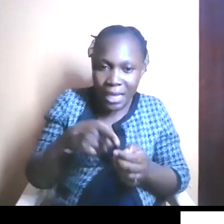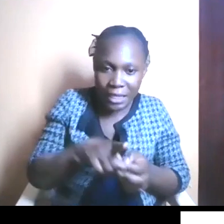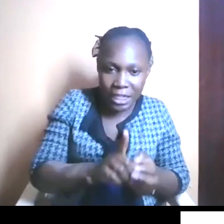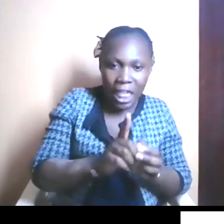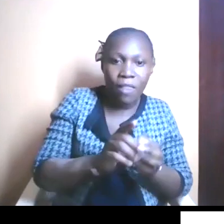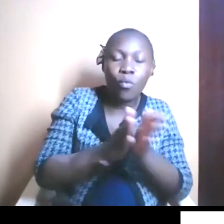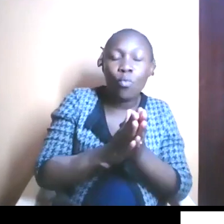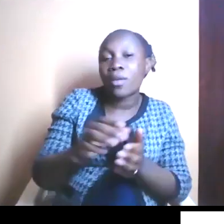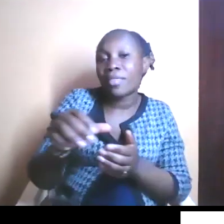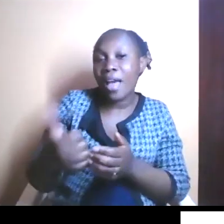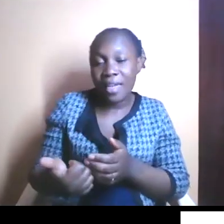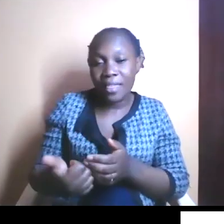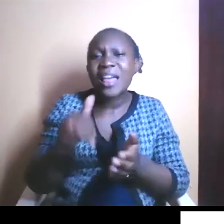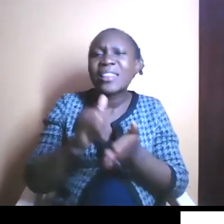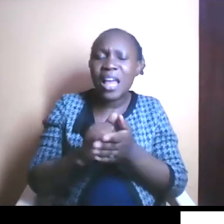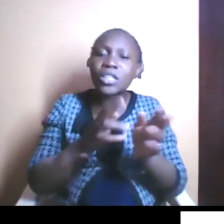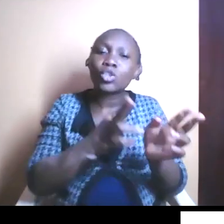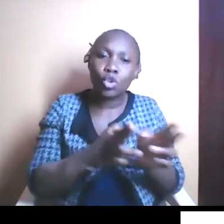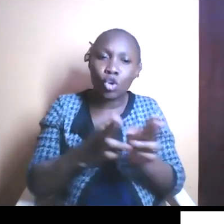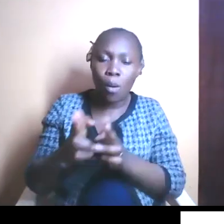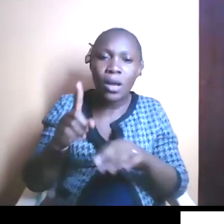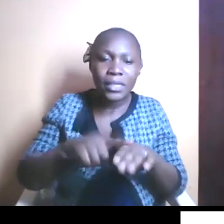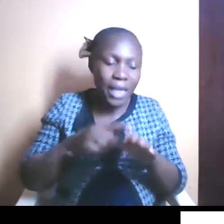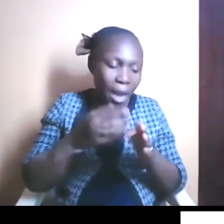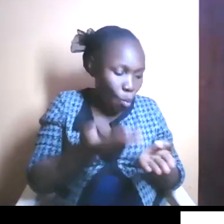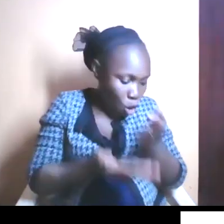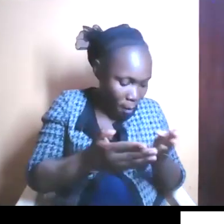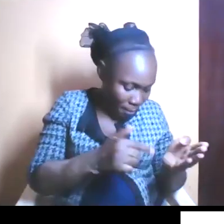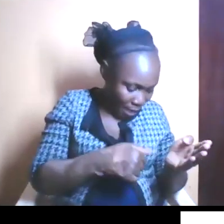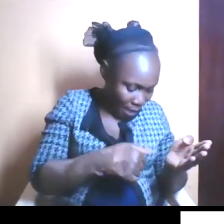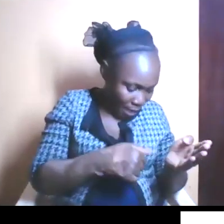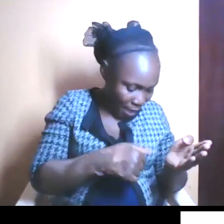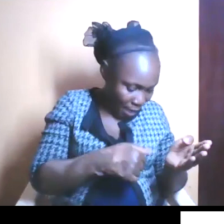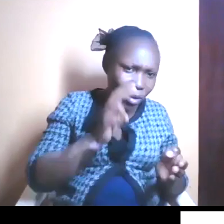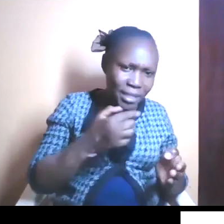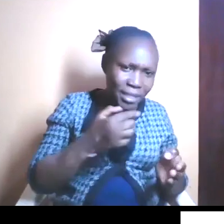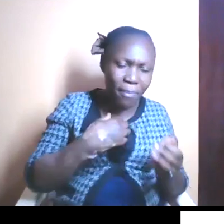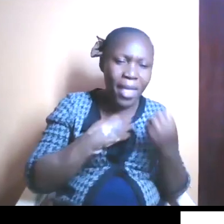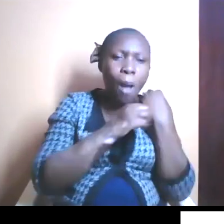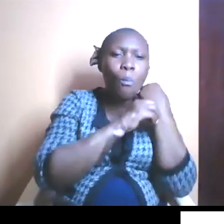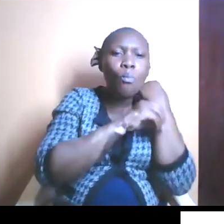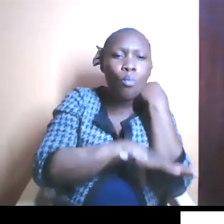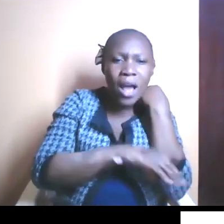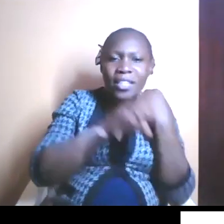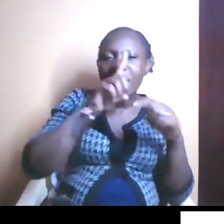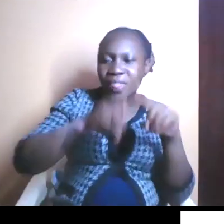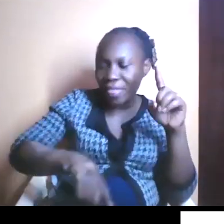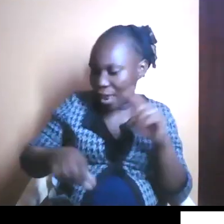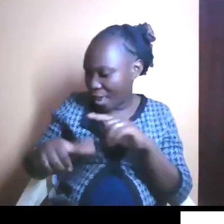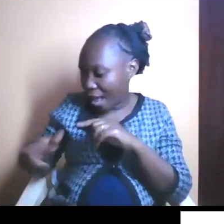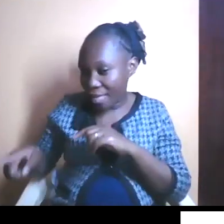thing. We always, when we compare ourselves, we see ourselves as worse than others. But actually, there's nothing